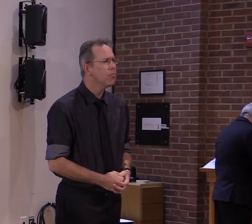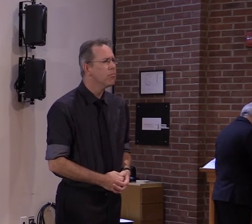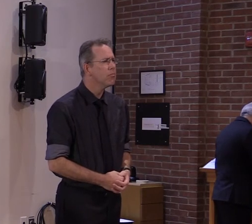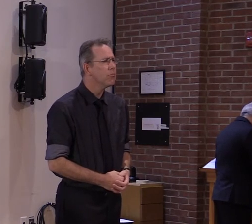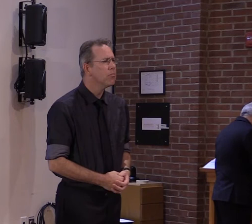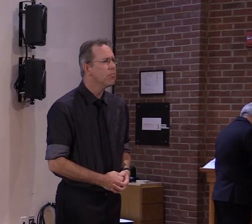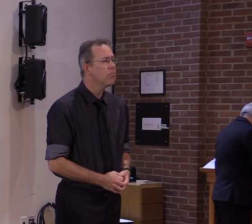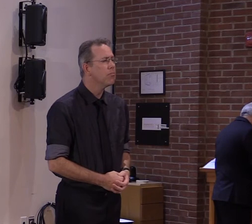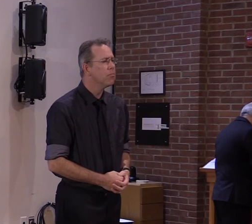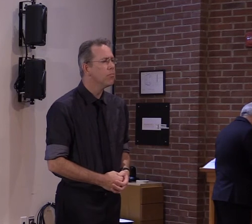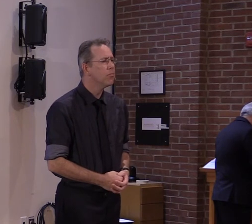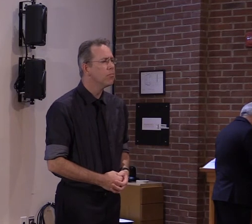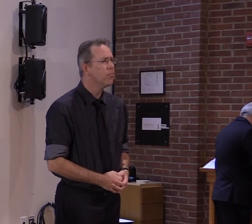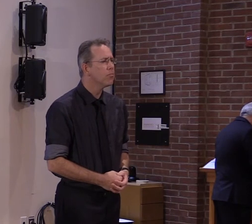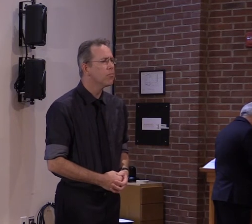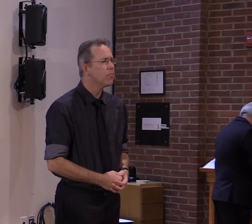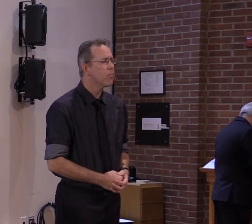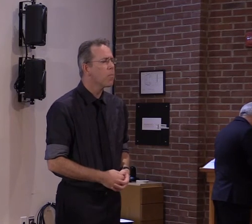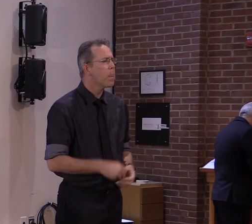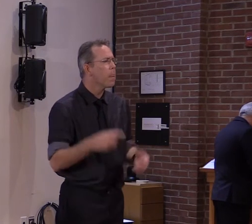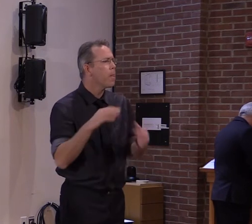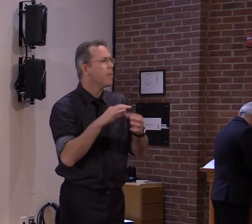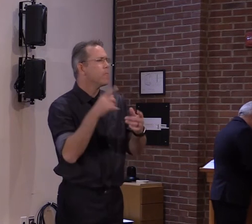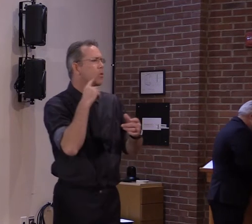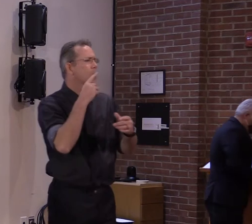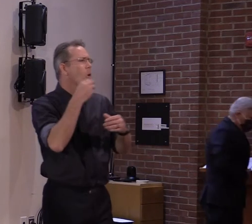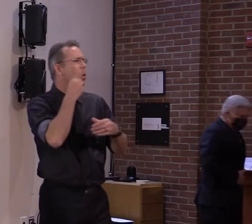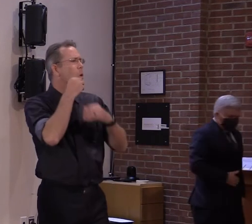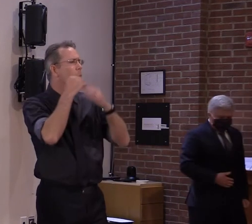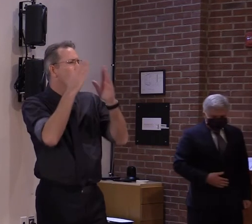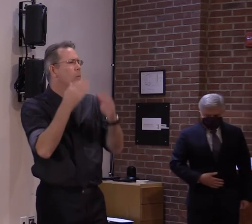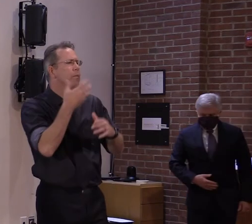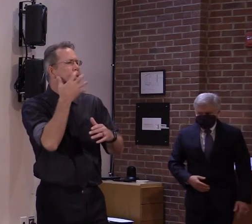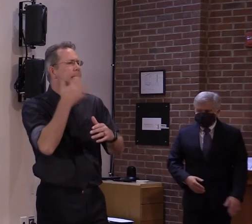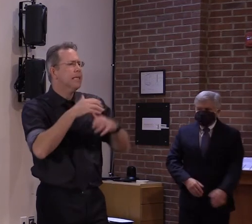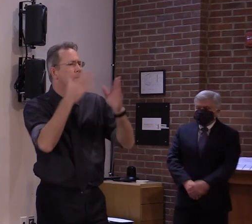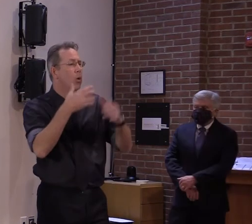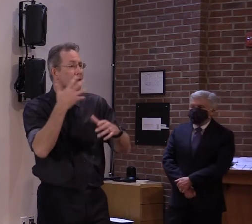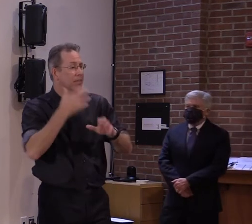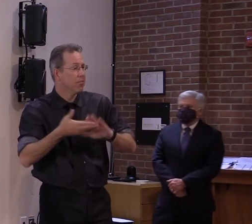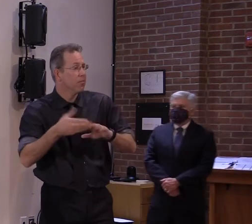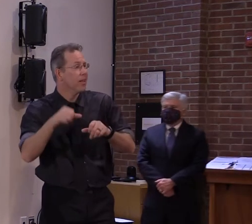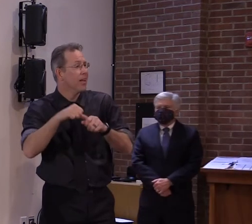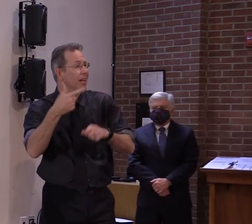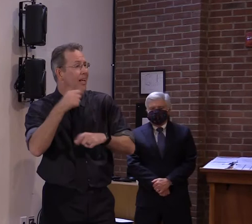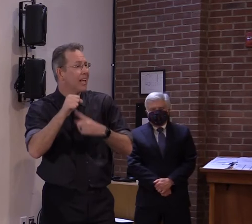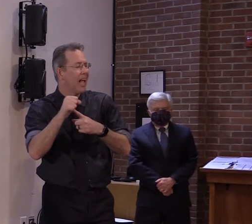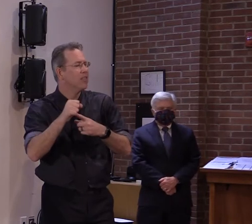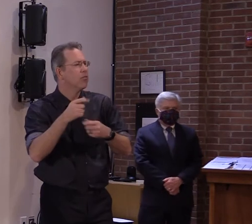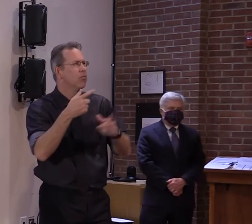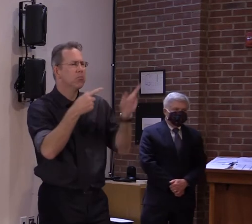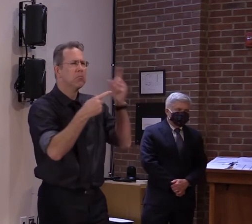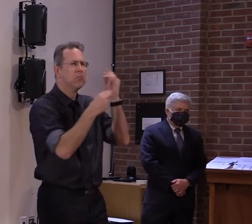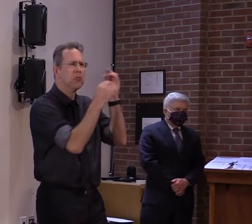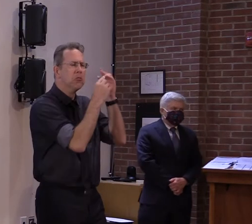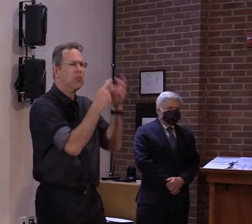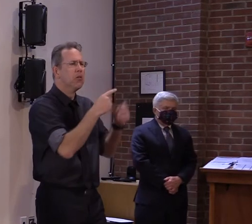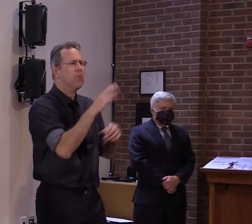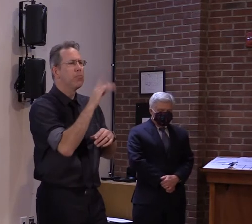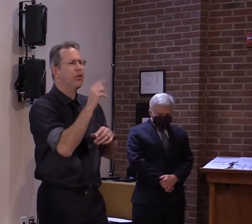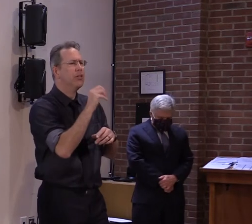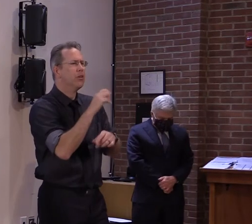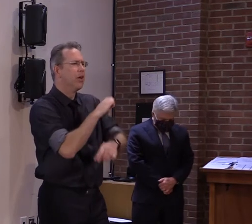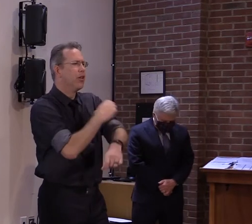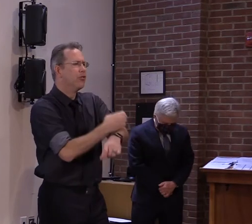for the first time today, may also consider either a ban or financially prohibitive permit fees. What do you